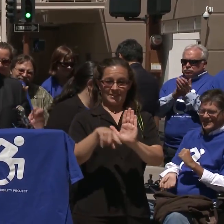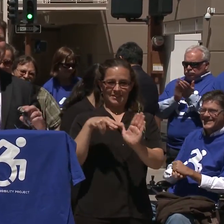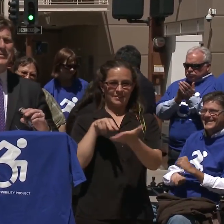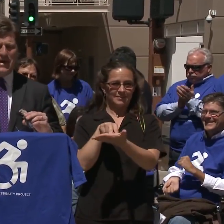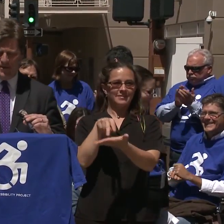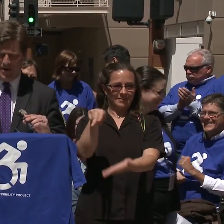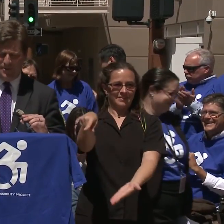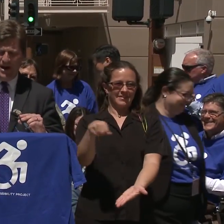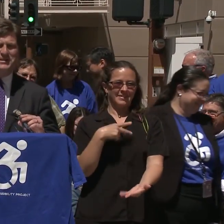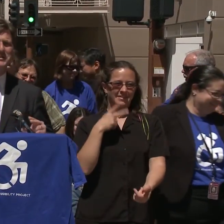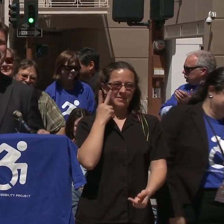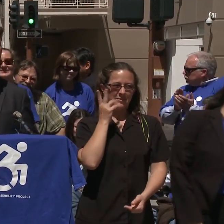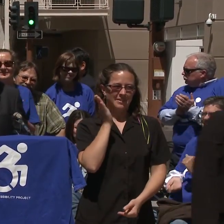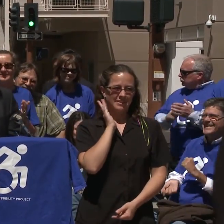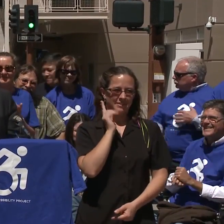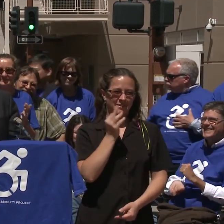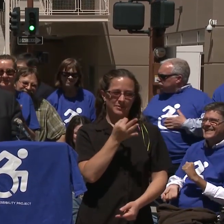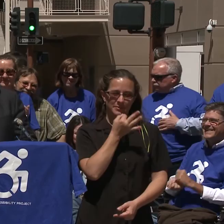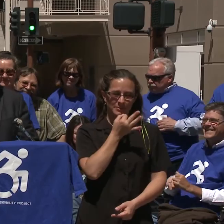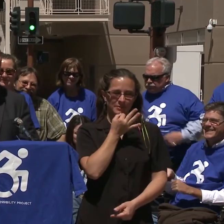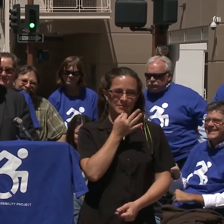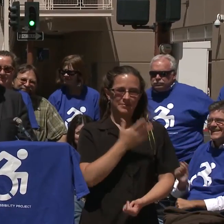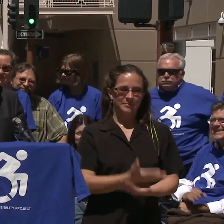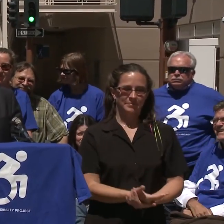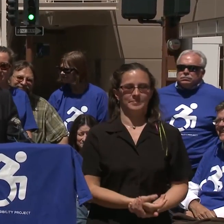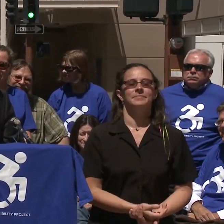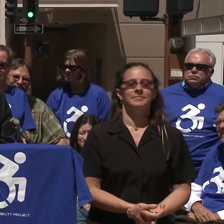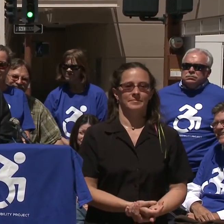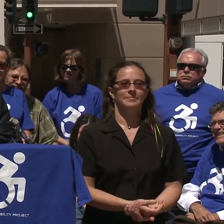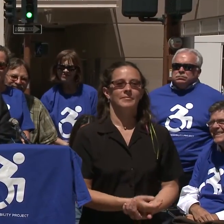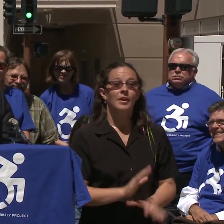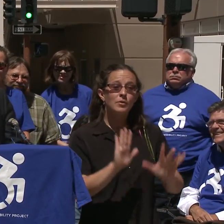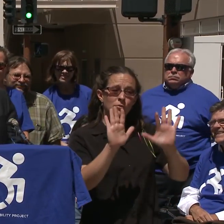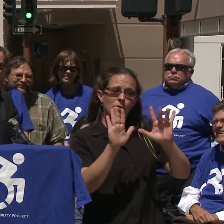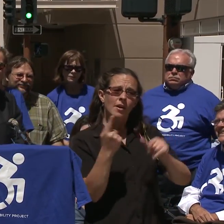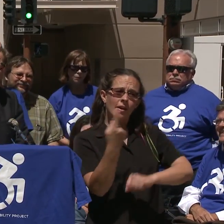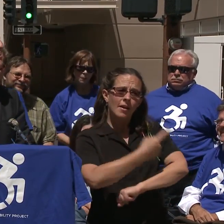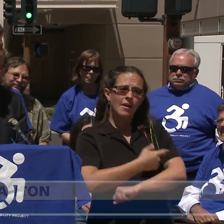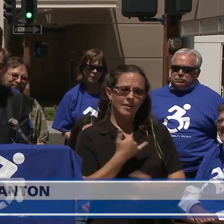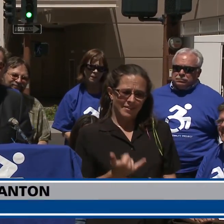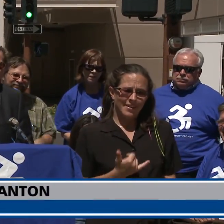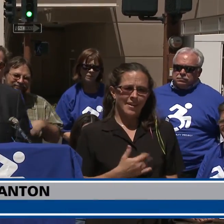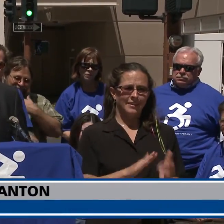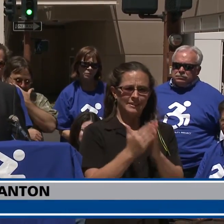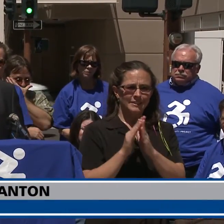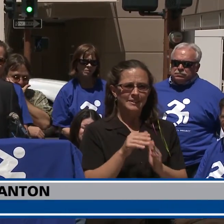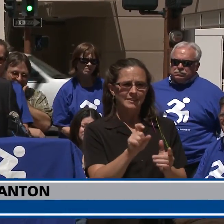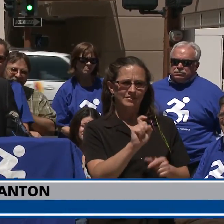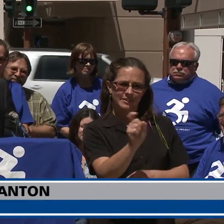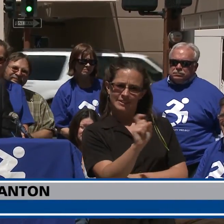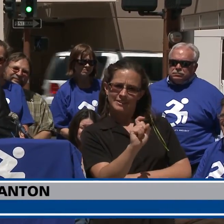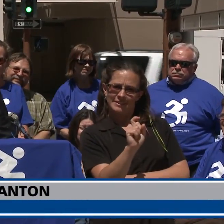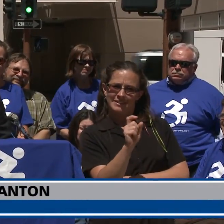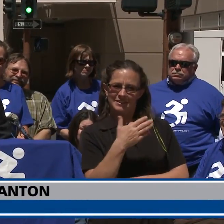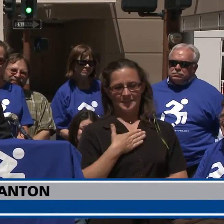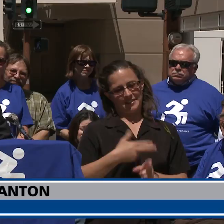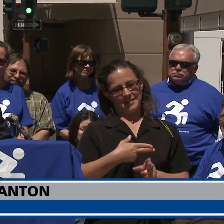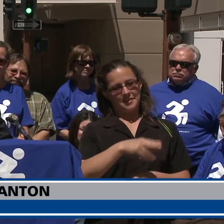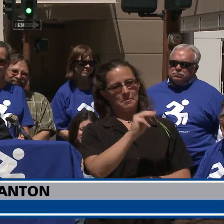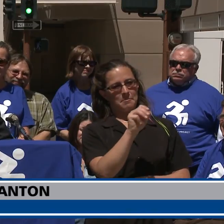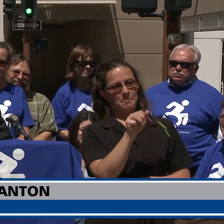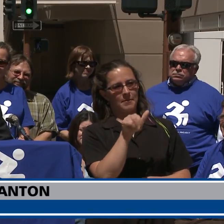Thanks, Elisa. Thank you very much. This is a great day in the City of Phoenix. Yes, this icon better represents the people